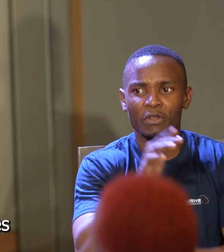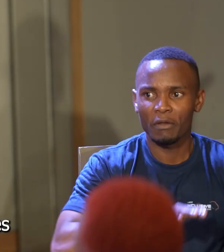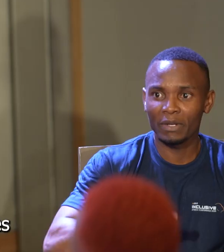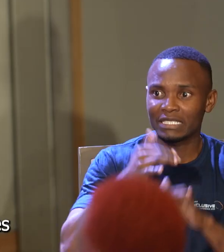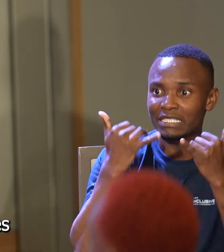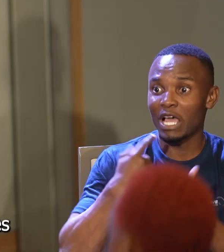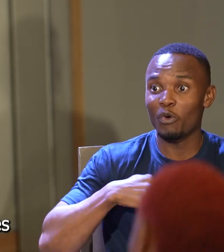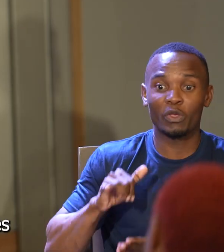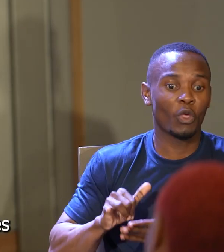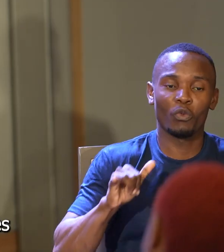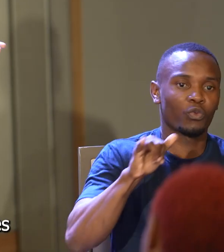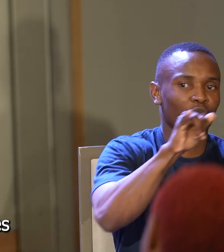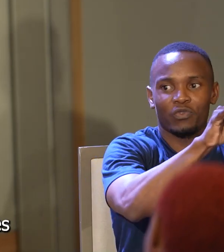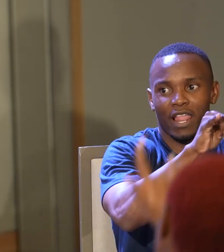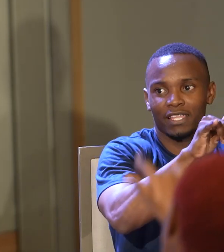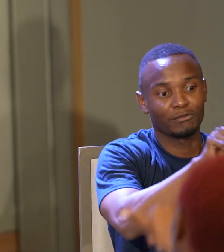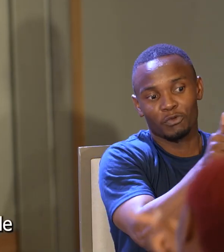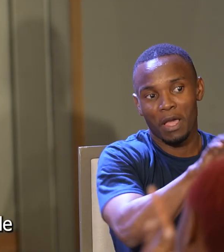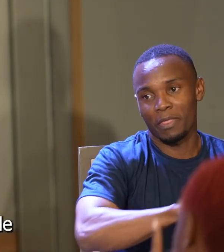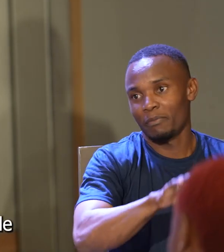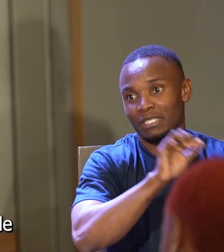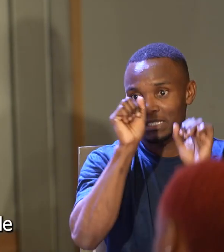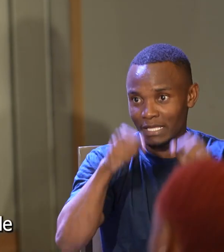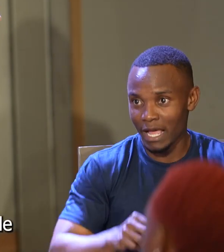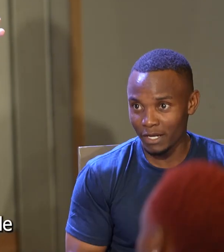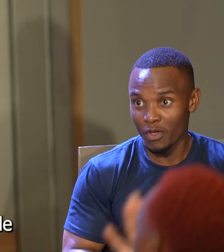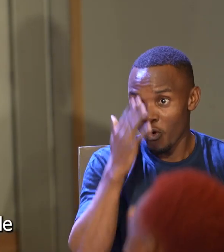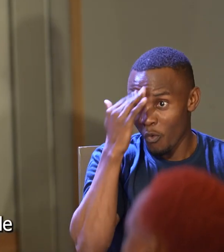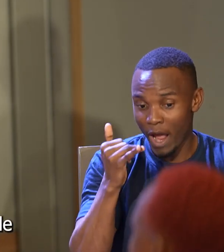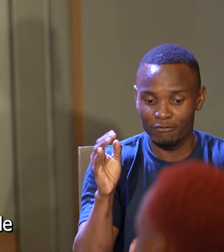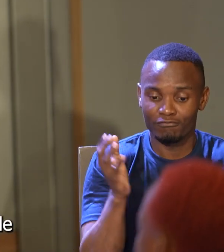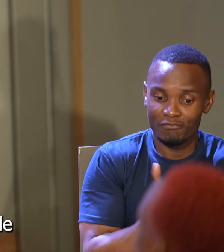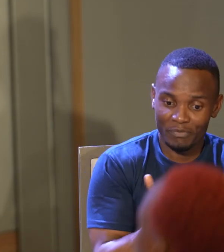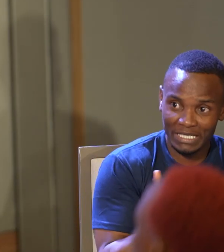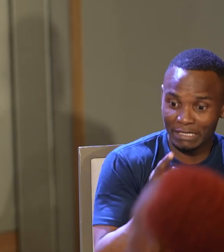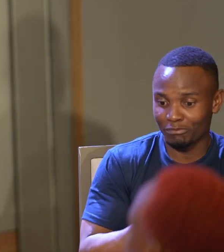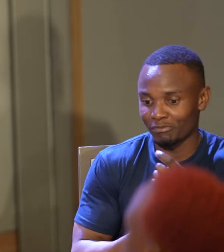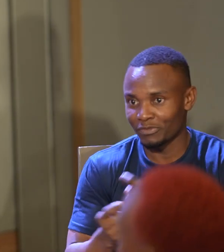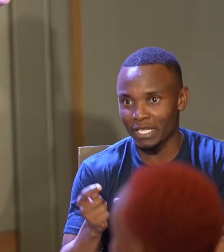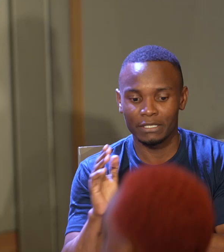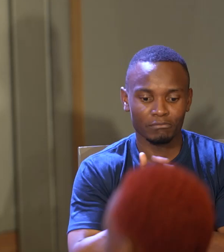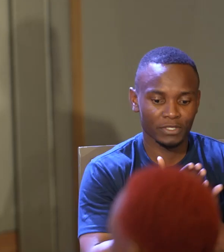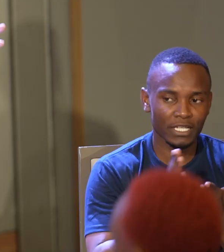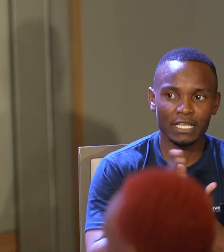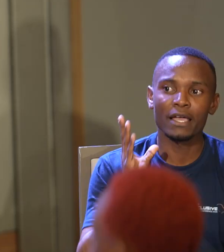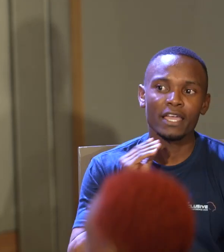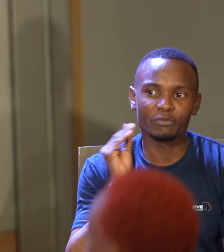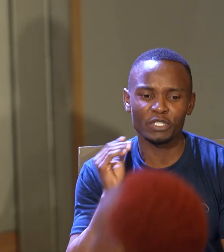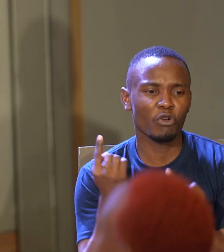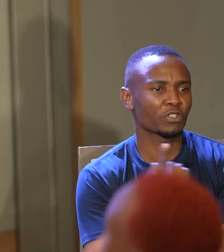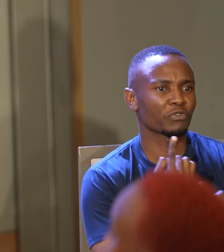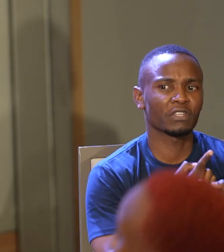nowadays we fly to other places so that we can do business and trade and share the experience of